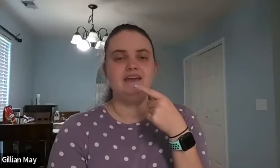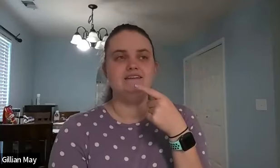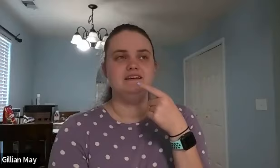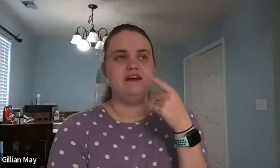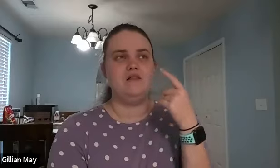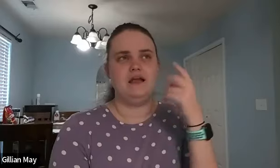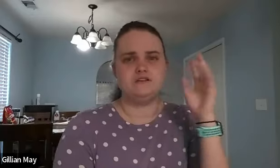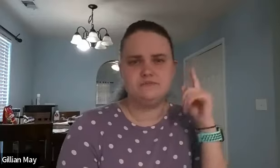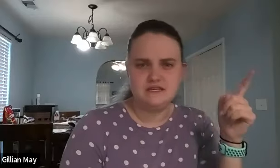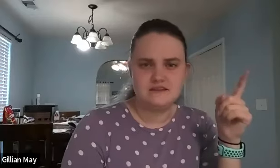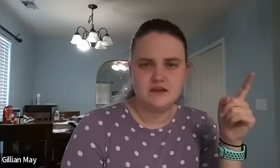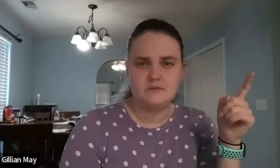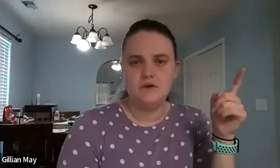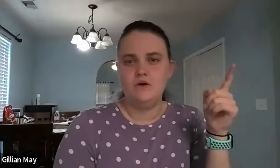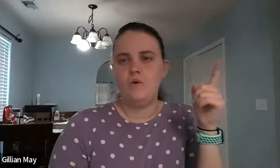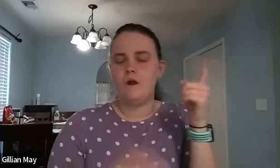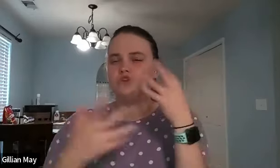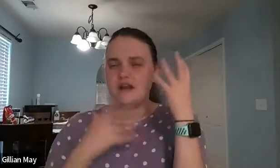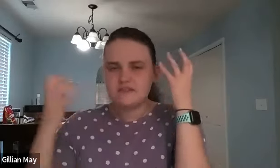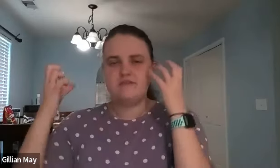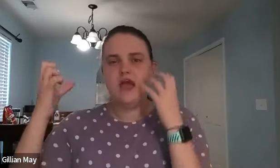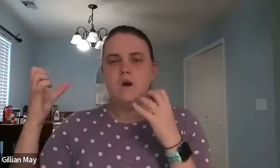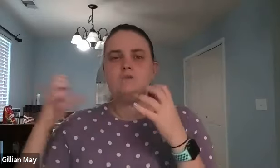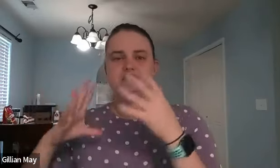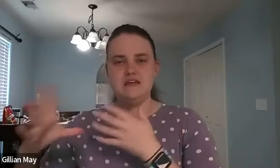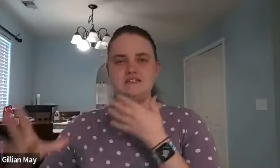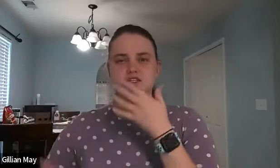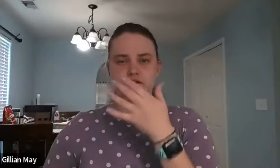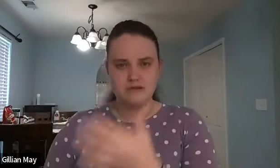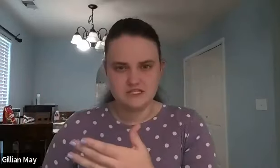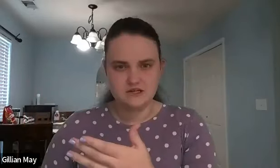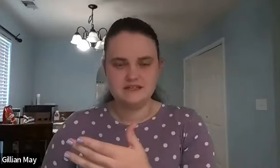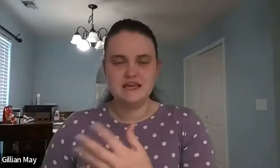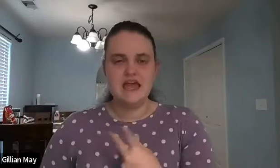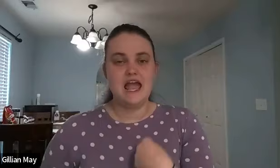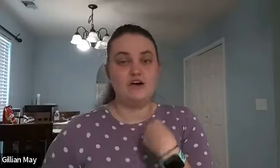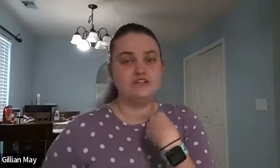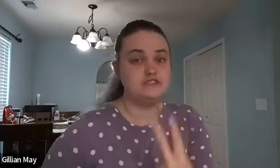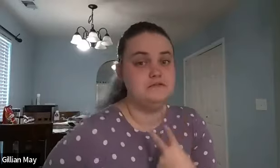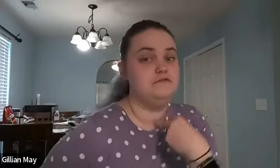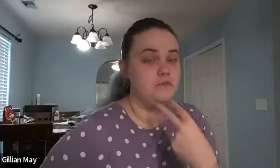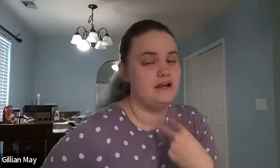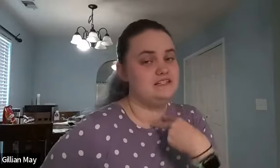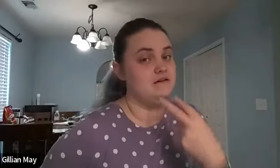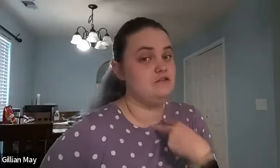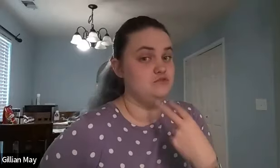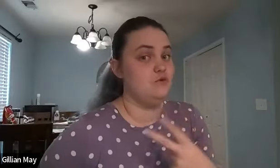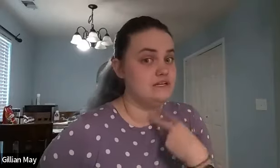and like I'll speak to them, or I'm trying to think of how I would say this to my students, and I'll start to, when I say I'll do voice or